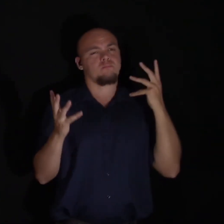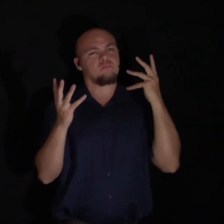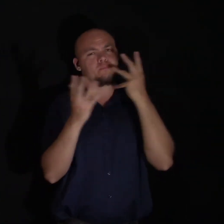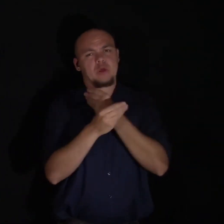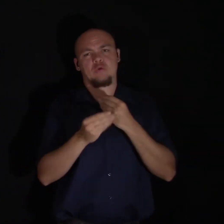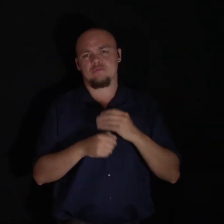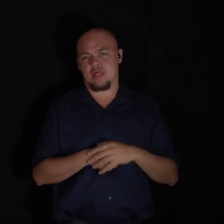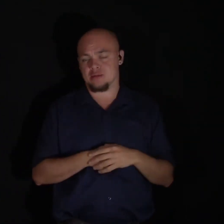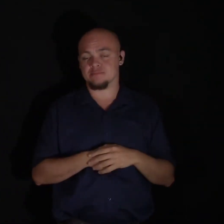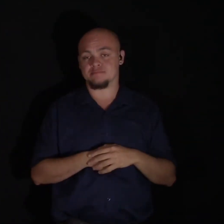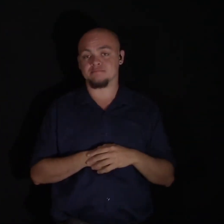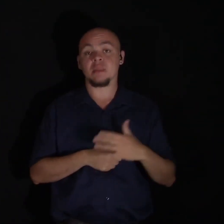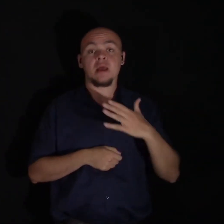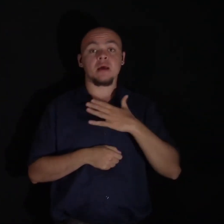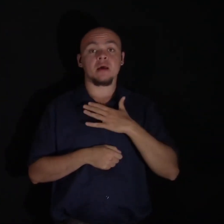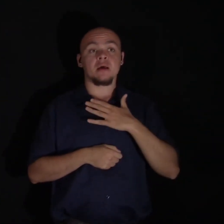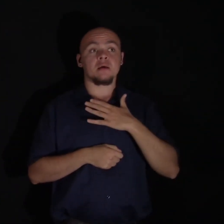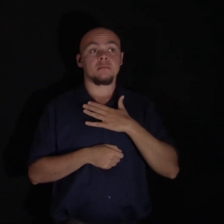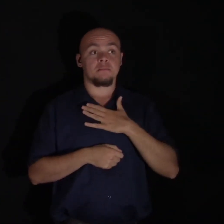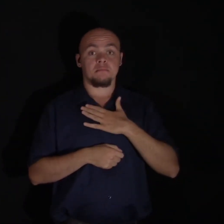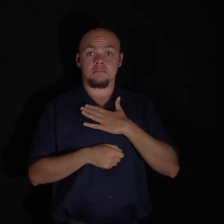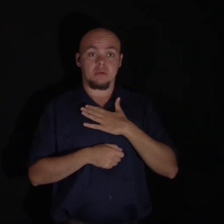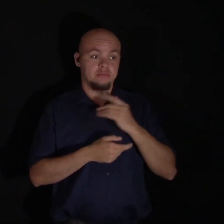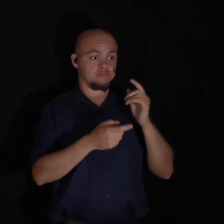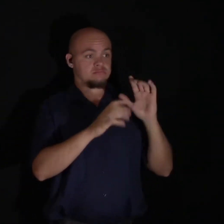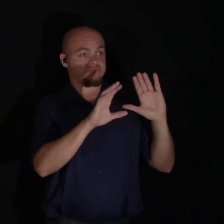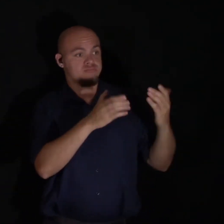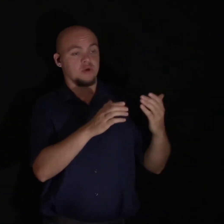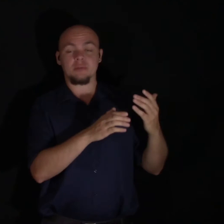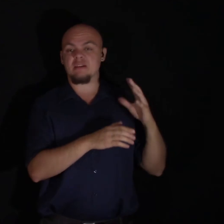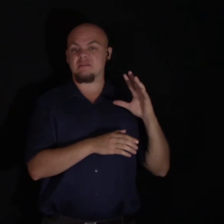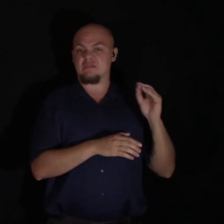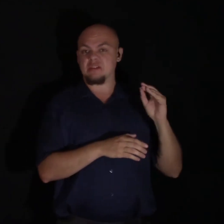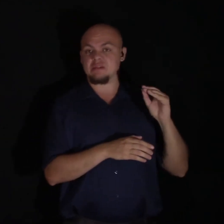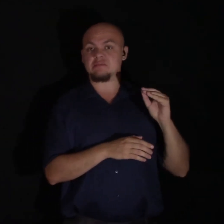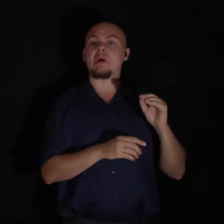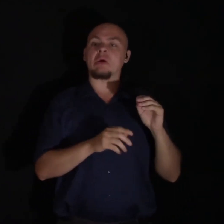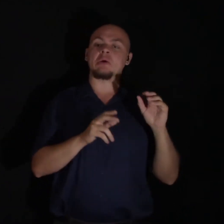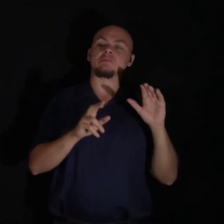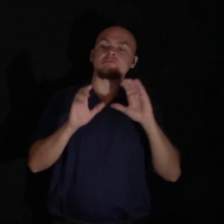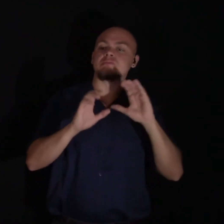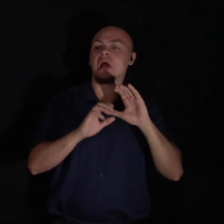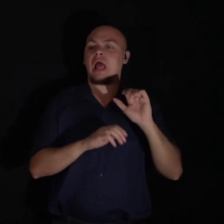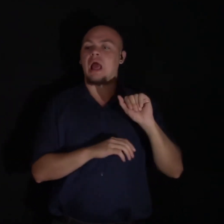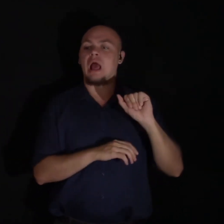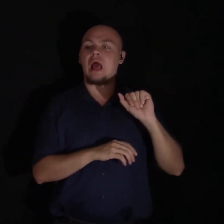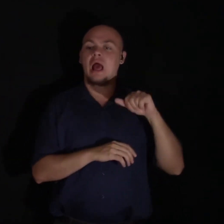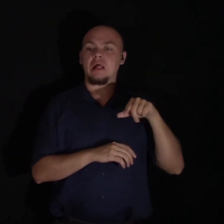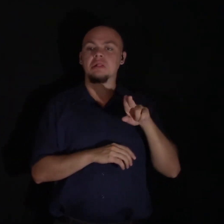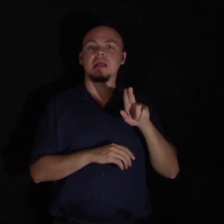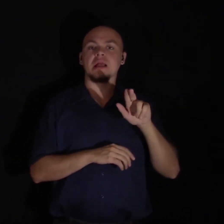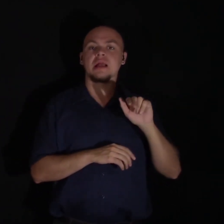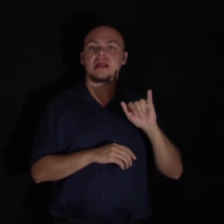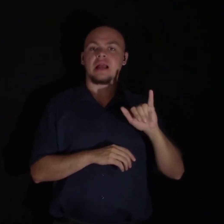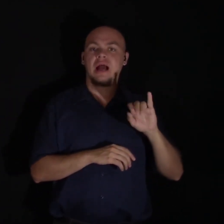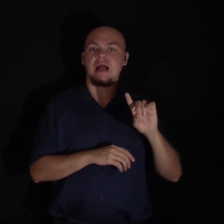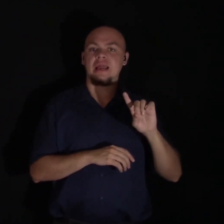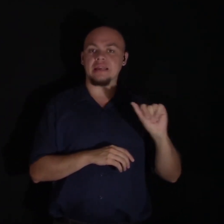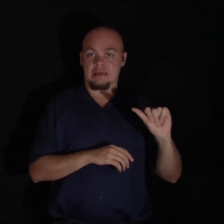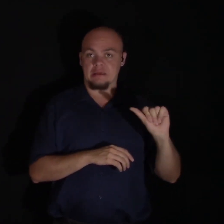So me and 50 of my brothers, we were about 20 miles up this valley hunting Al-Qaeda in 2003.